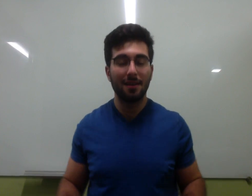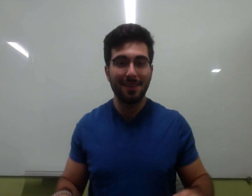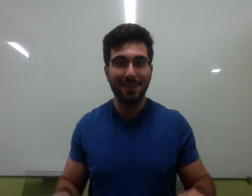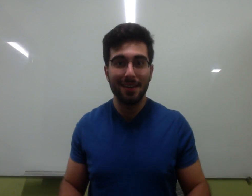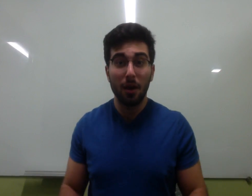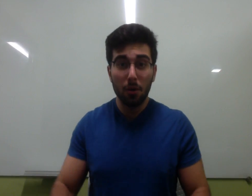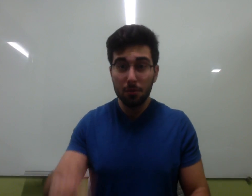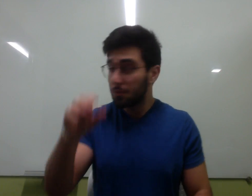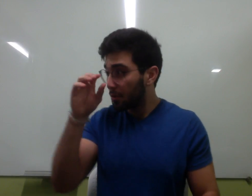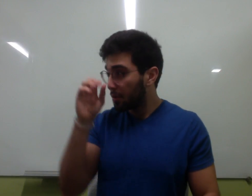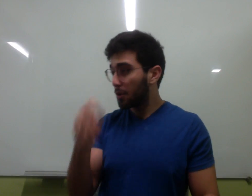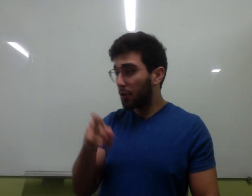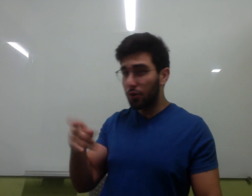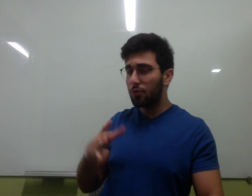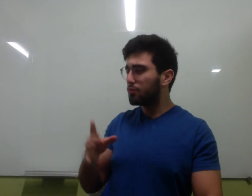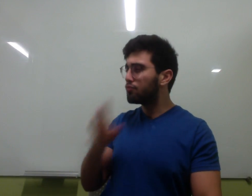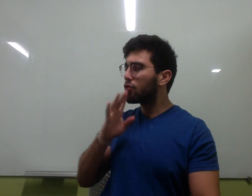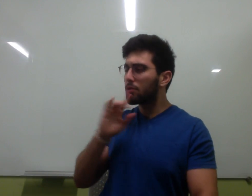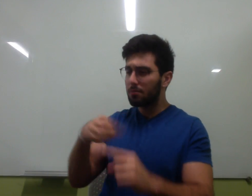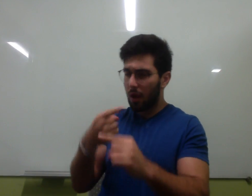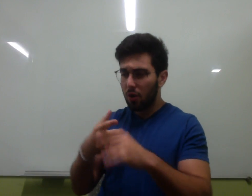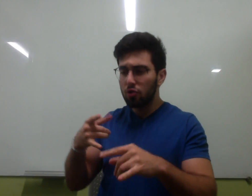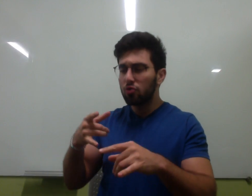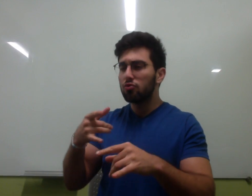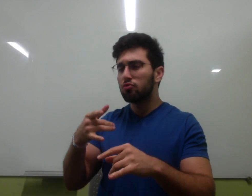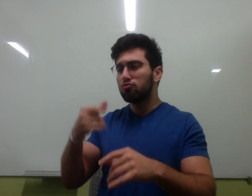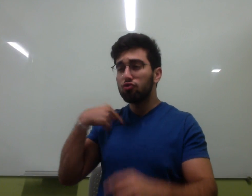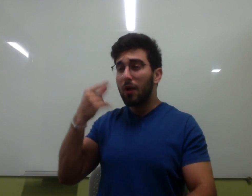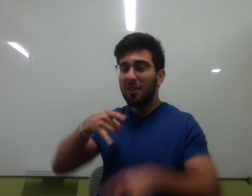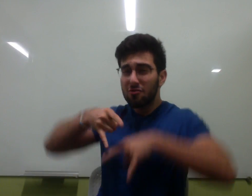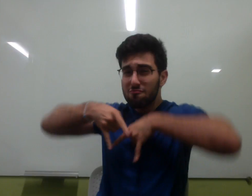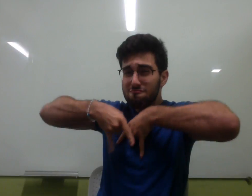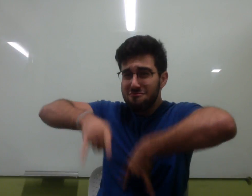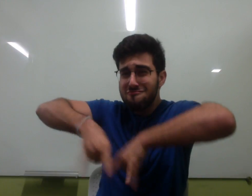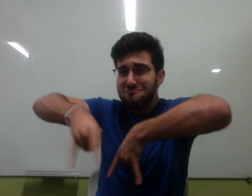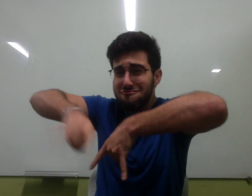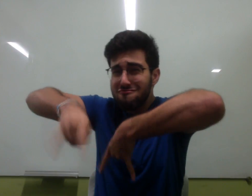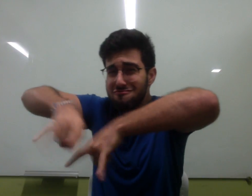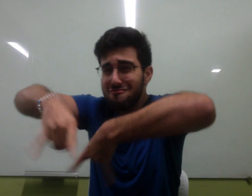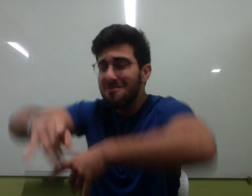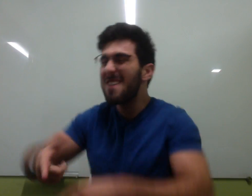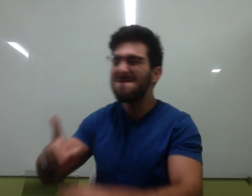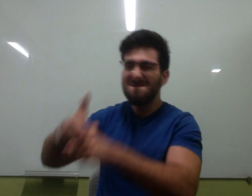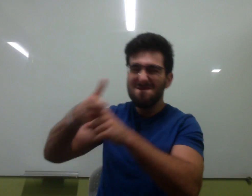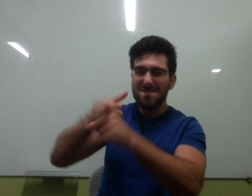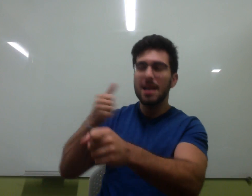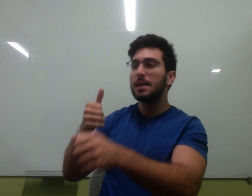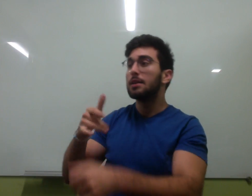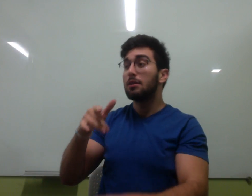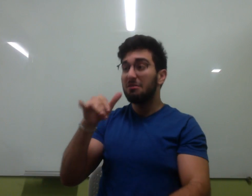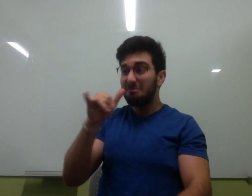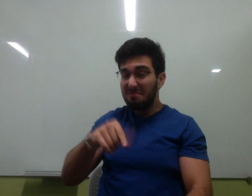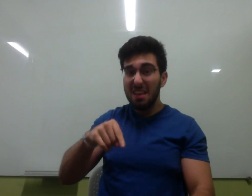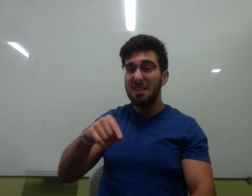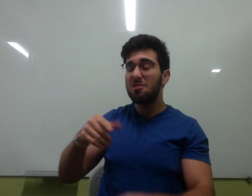right, so you were talking about giraffes running fast. They can run about 35 miles an hour. For our Canadian friends, and certainly for Mika,